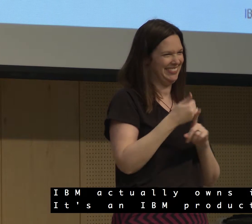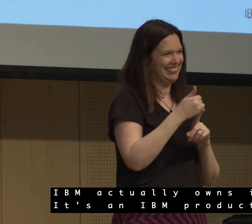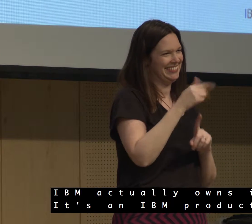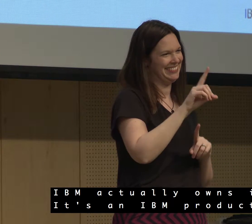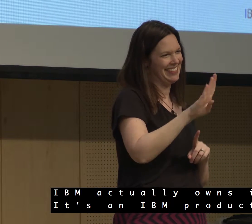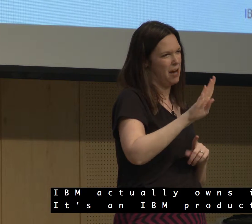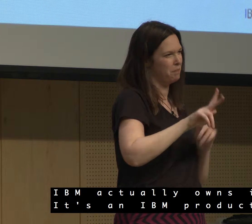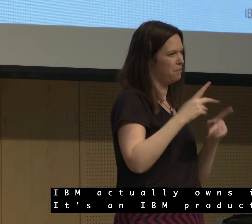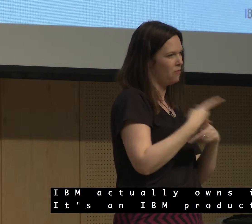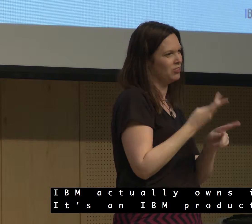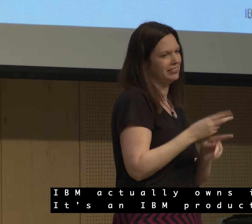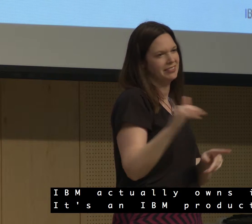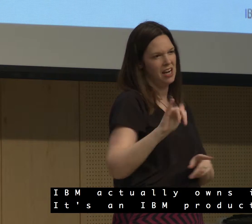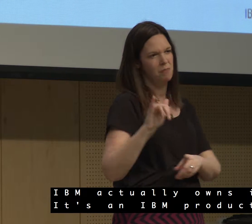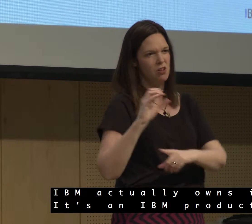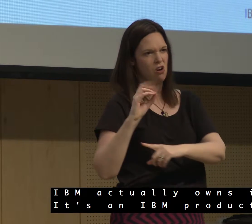actually owns it. It's an IBM product.